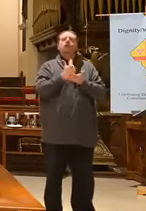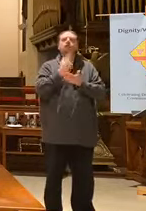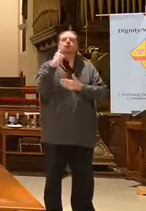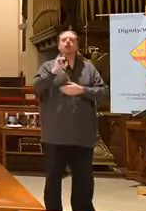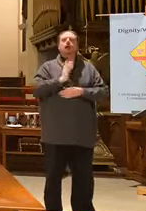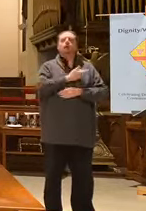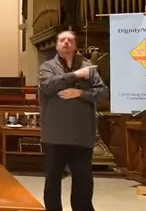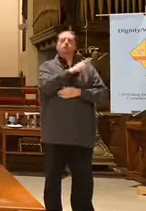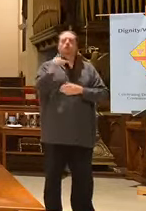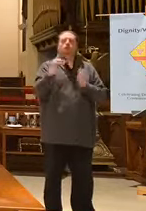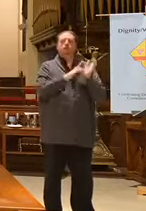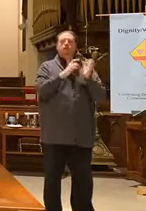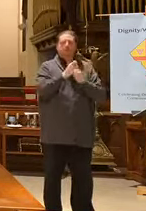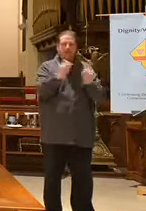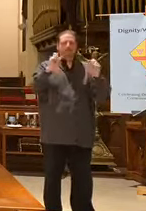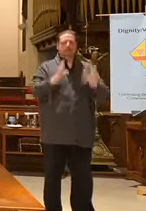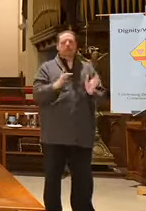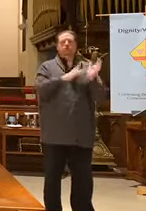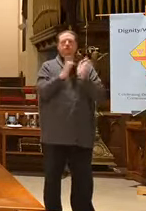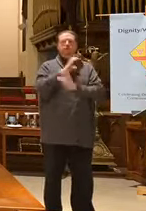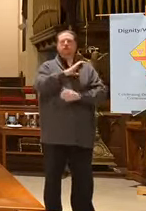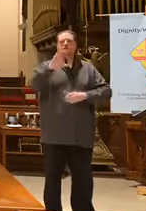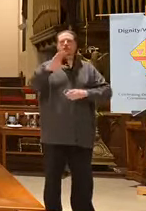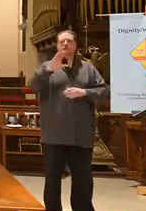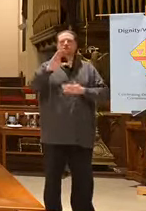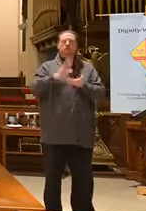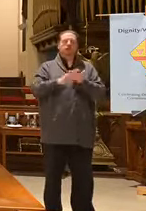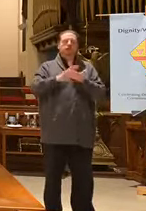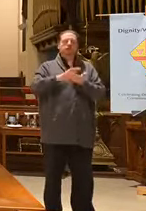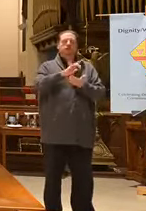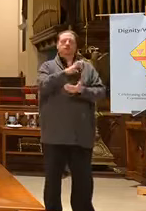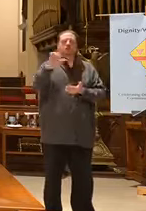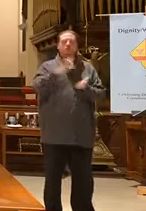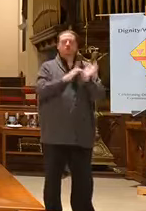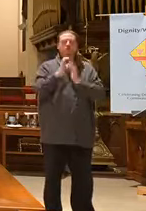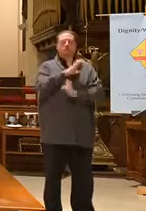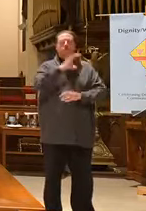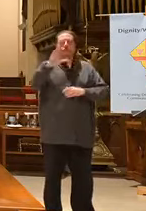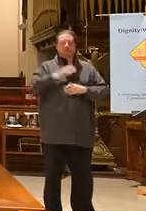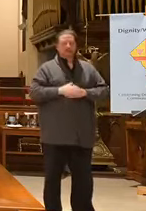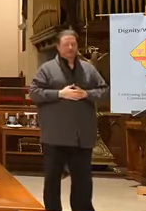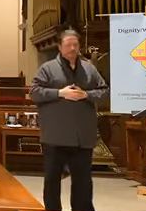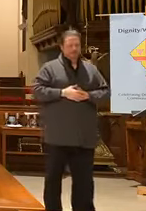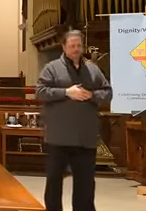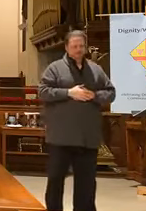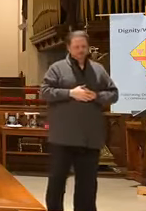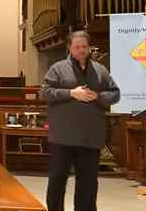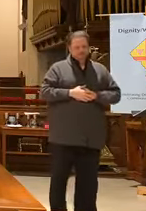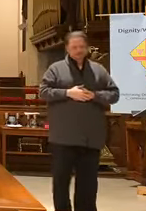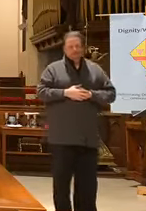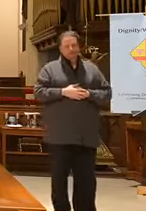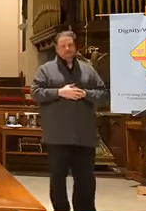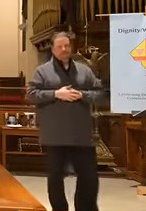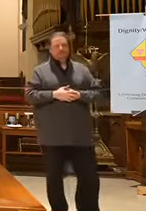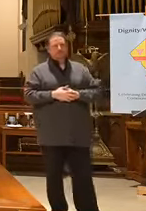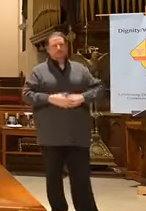and Savior, Jesus Christ. Praise to you, Lord Jesus Christ.